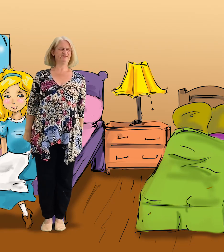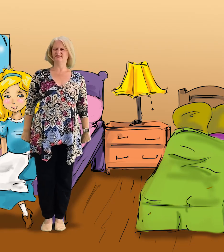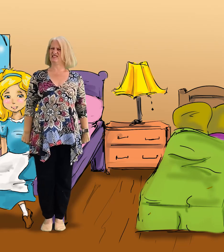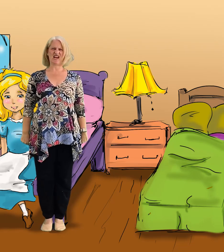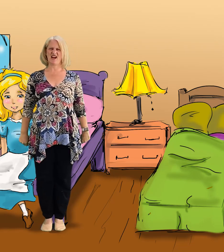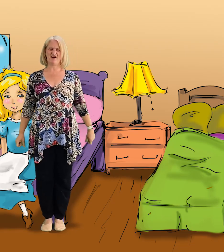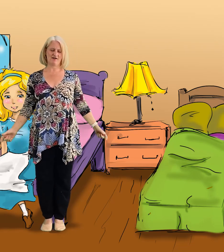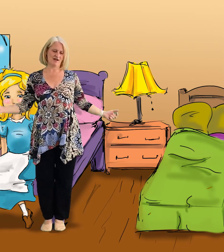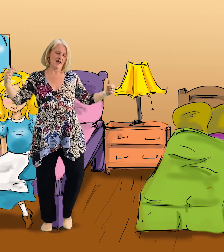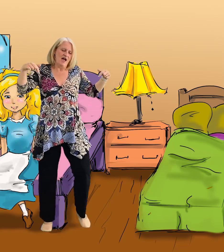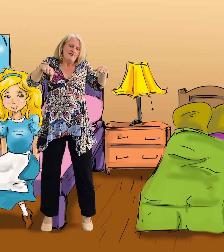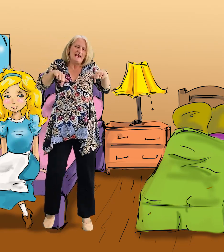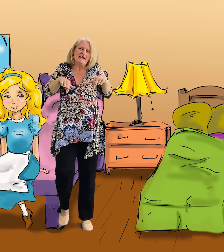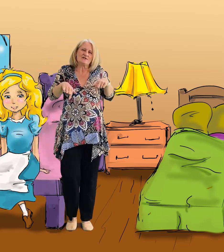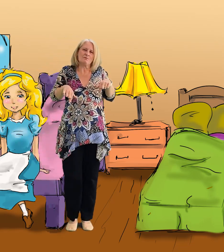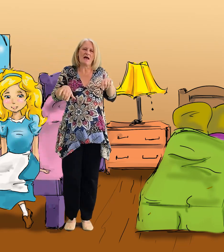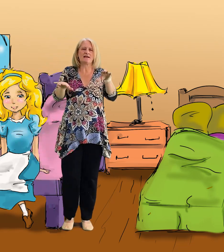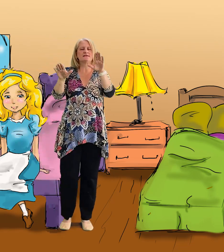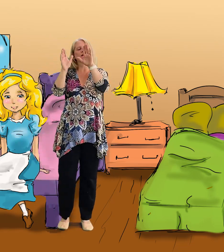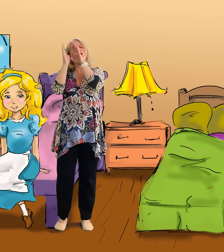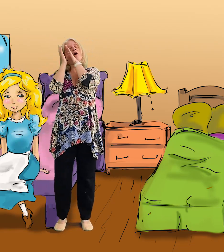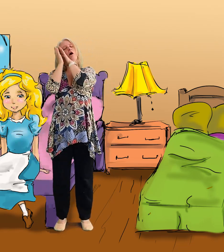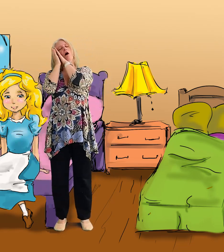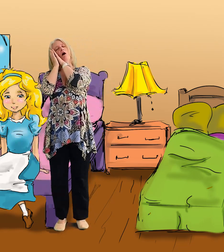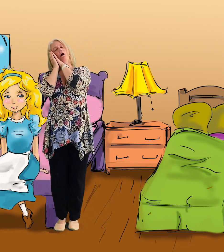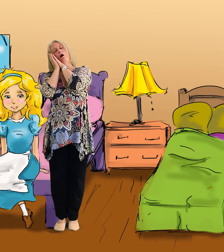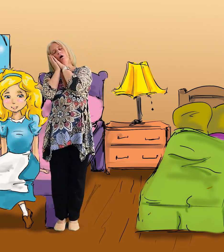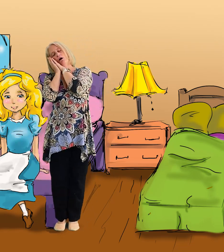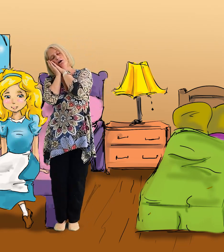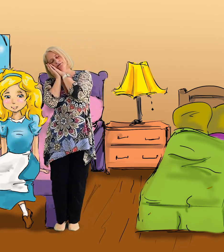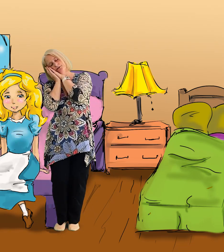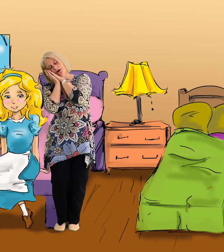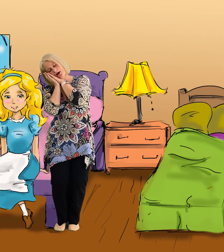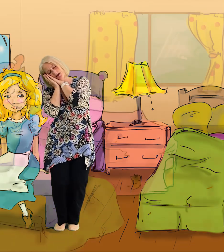No. The little bed. Oh, it's nice.